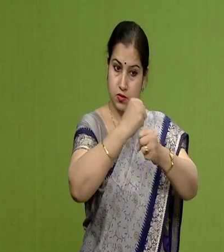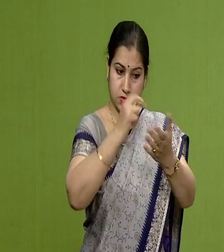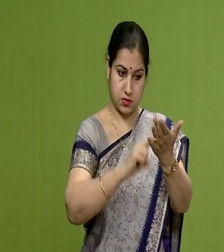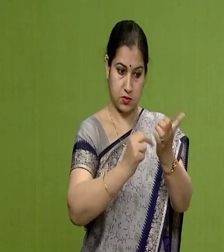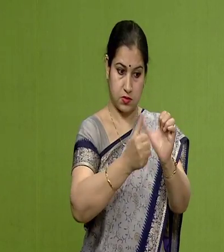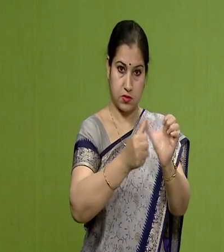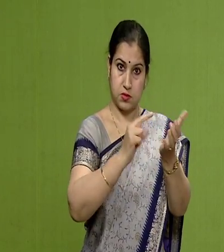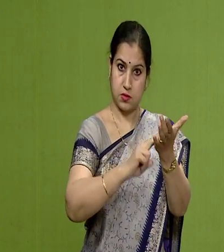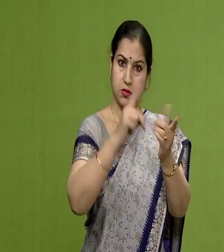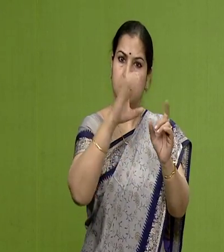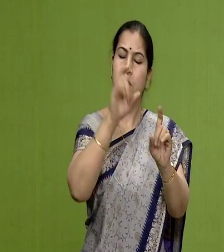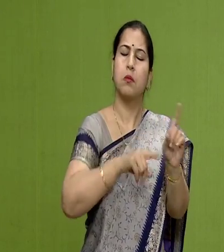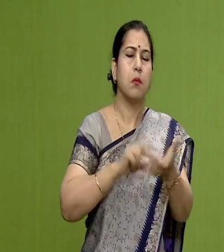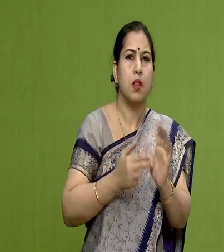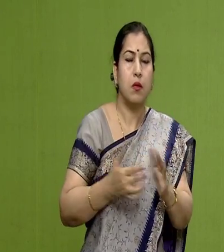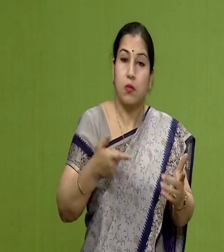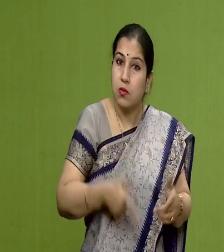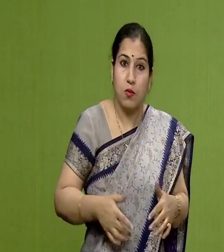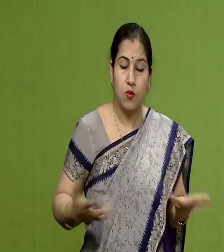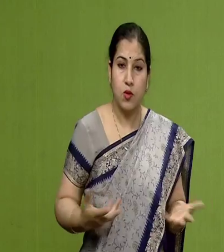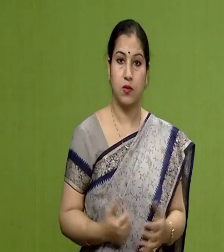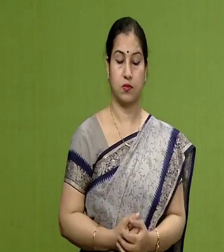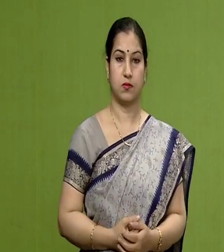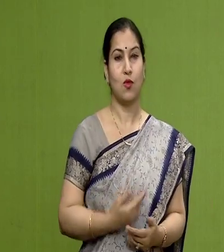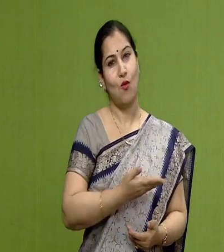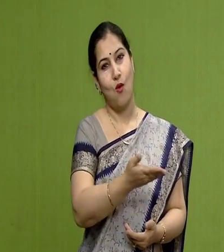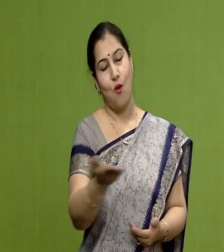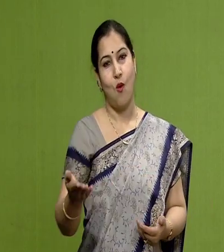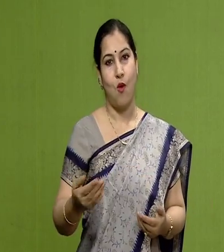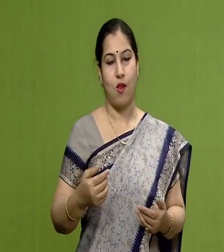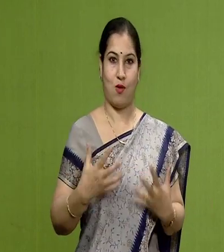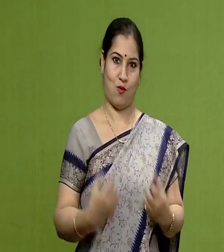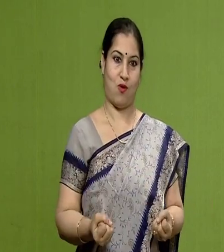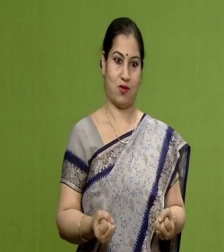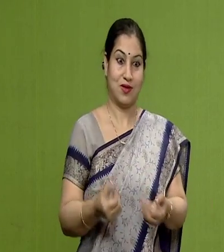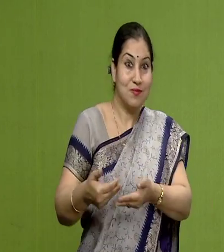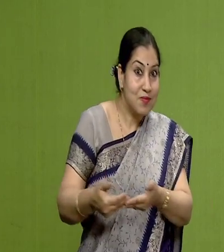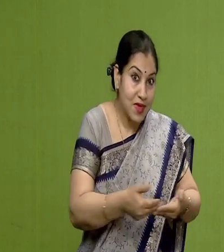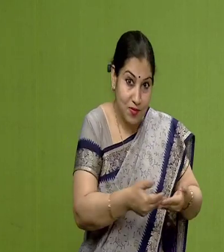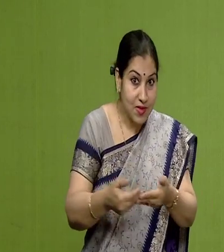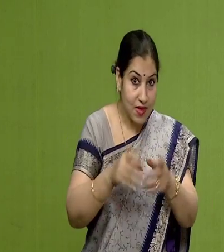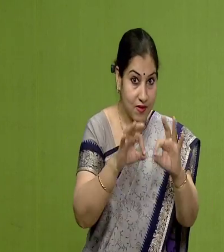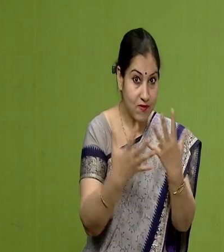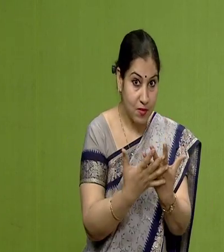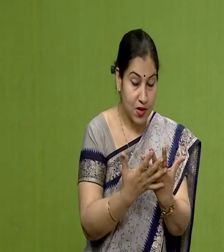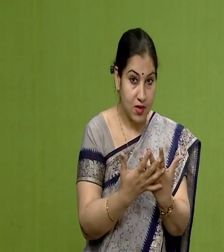It is wonderful to have a baby in a family. But do you